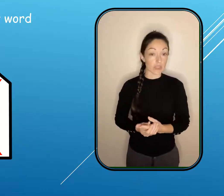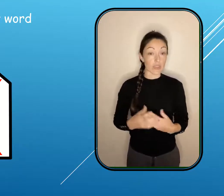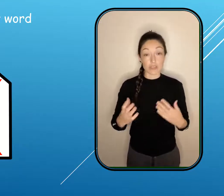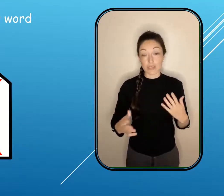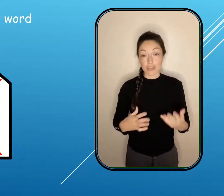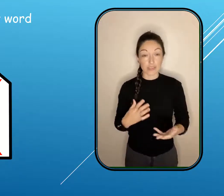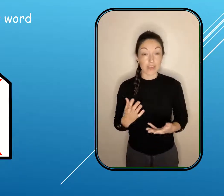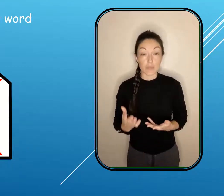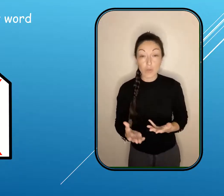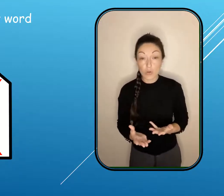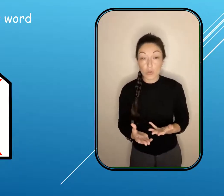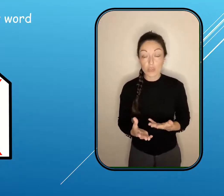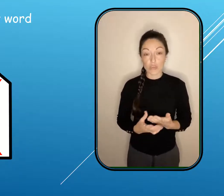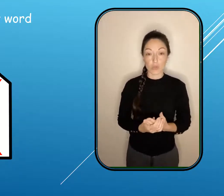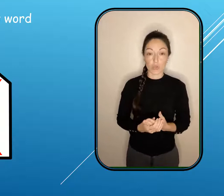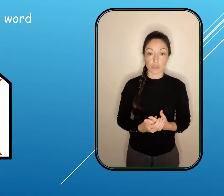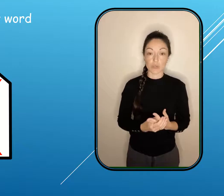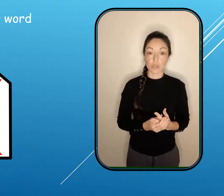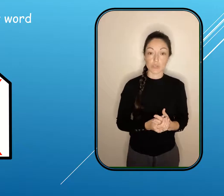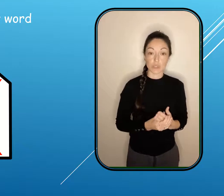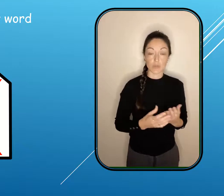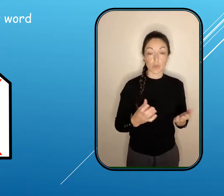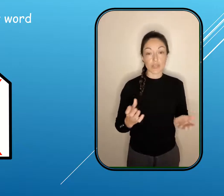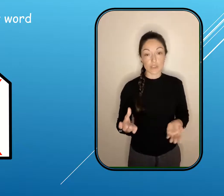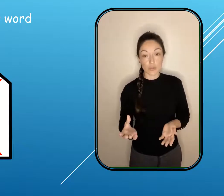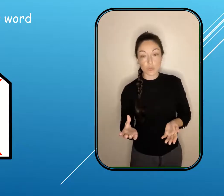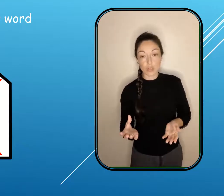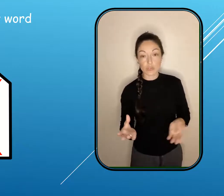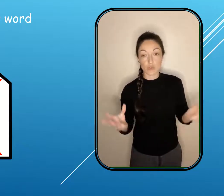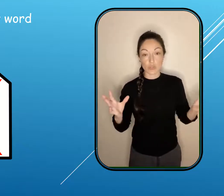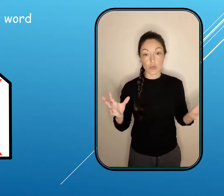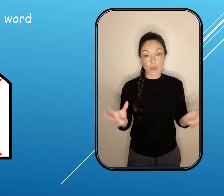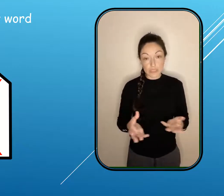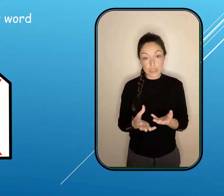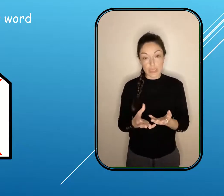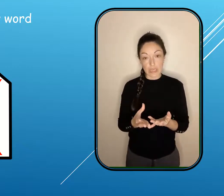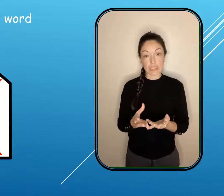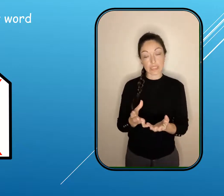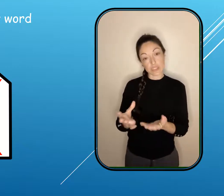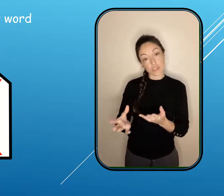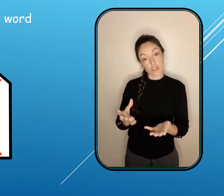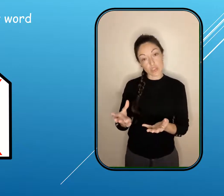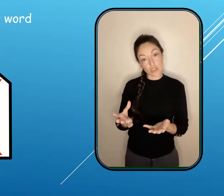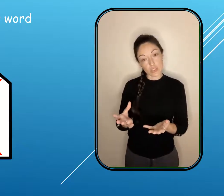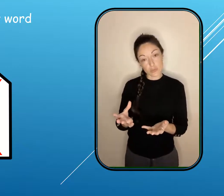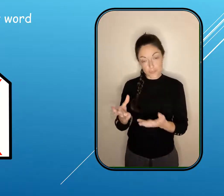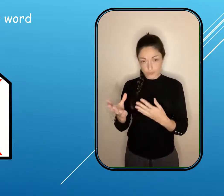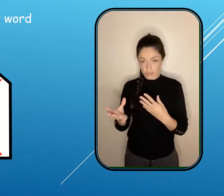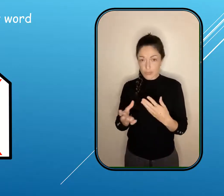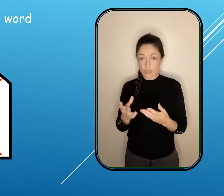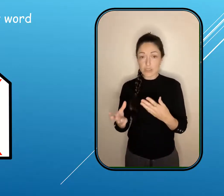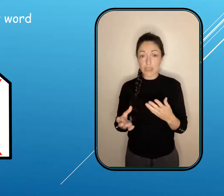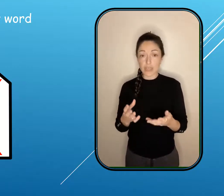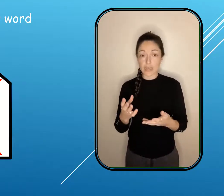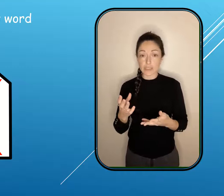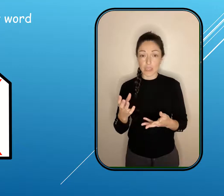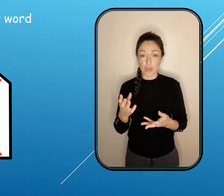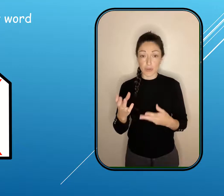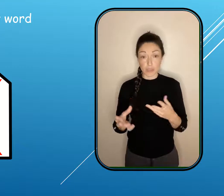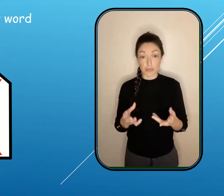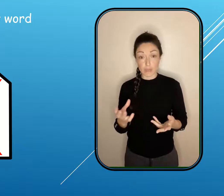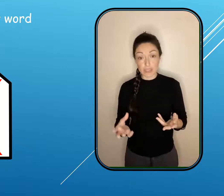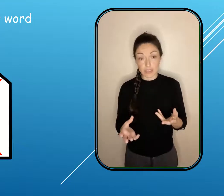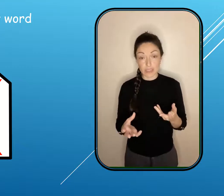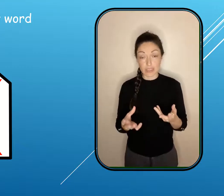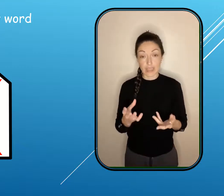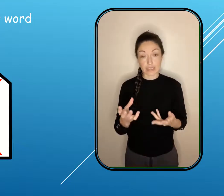student that can understand slightly more, so you might want to put in a couple extra words or increase their sentence structure as they get